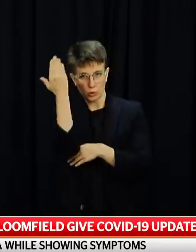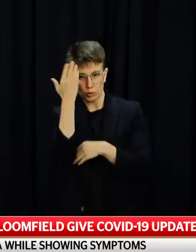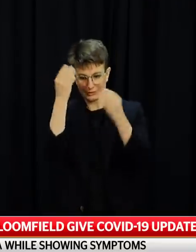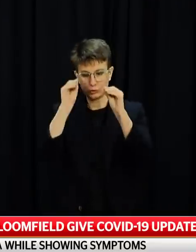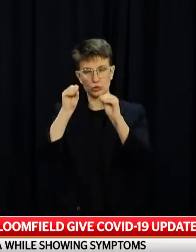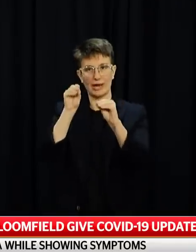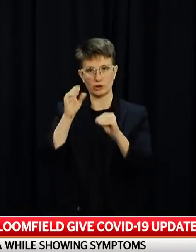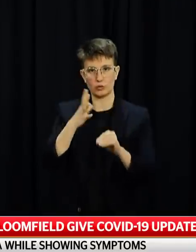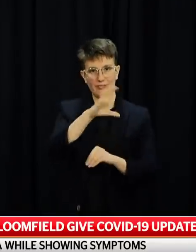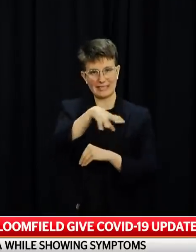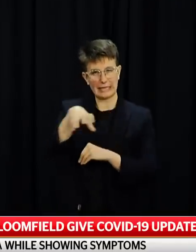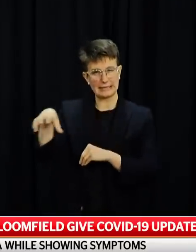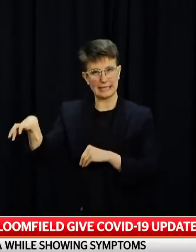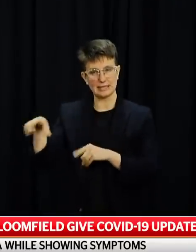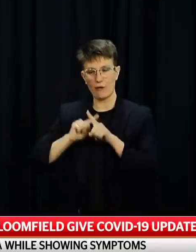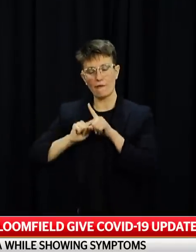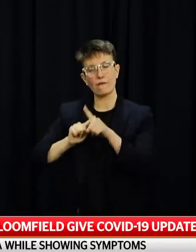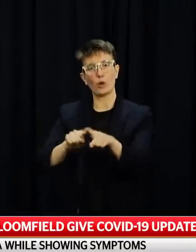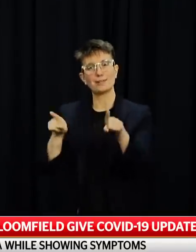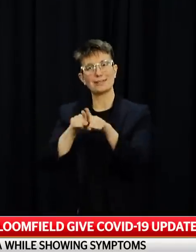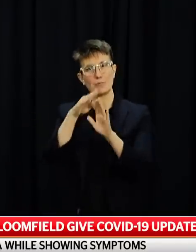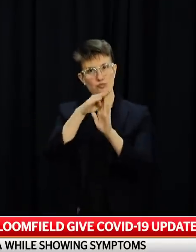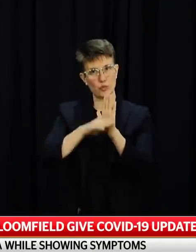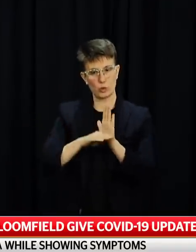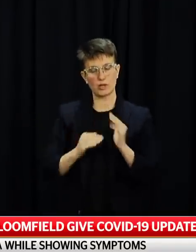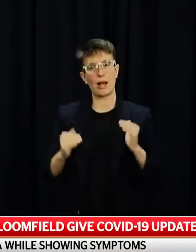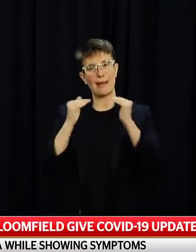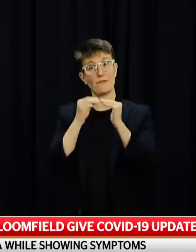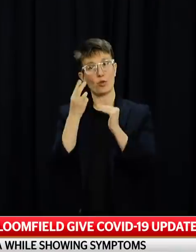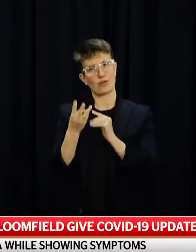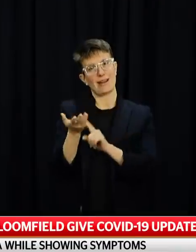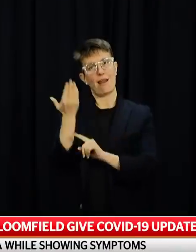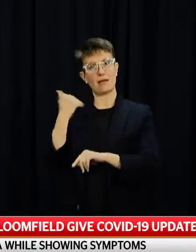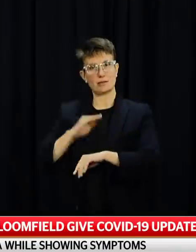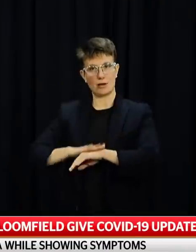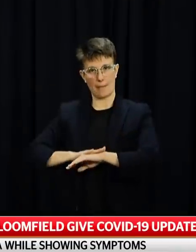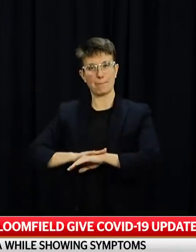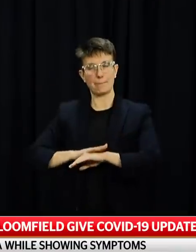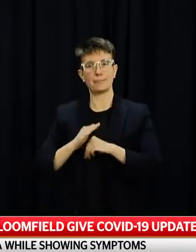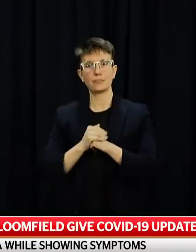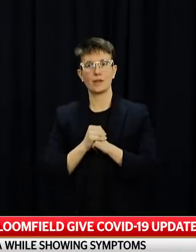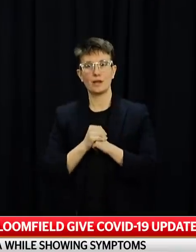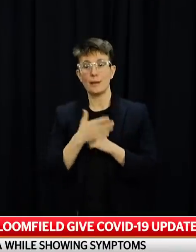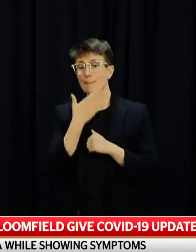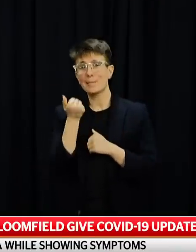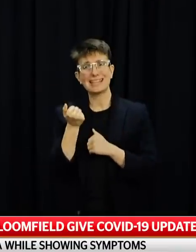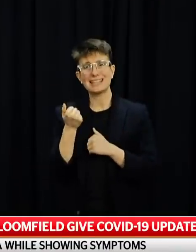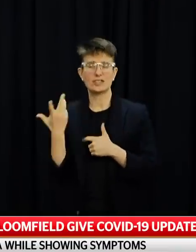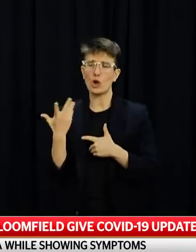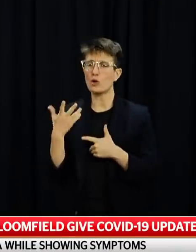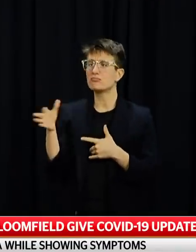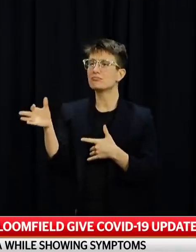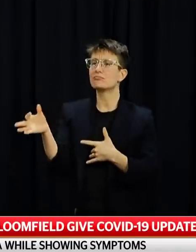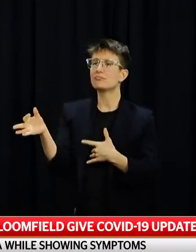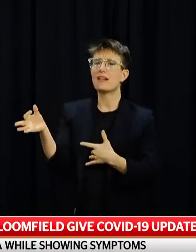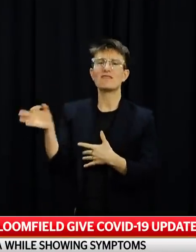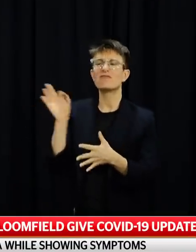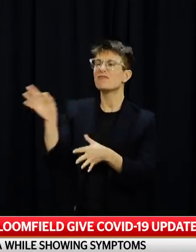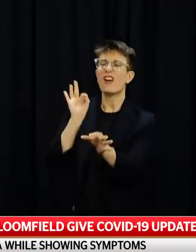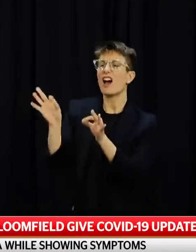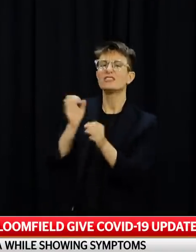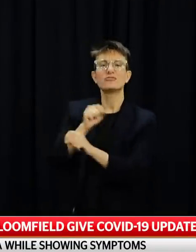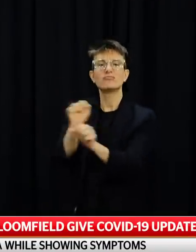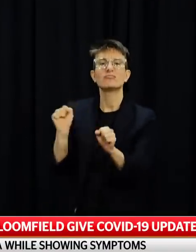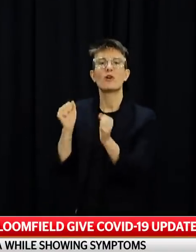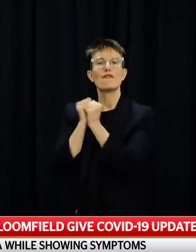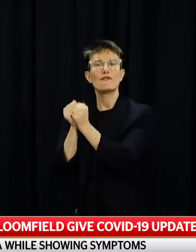level 3 last time in that regard. We're asking that you don't invite over or allow over social visitors such as friends, family and whānau